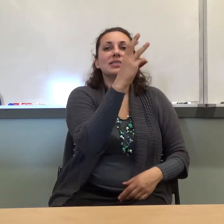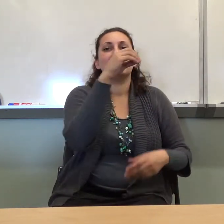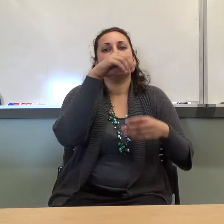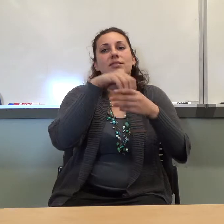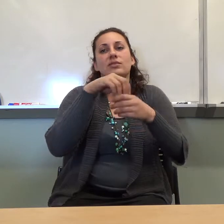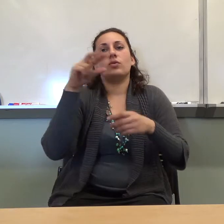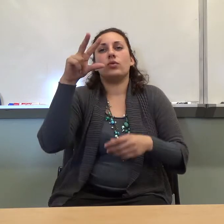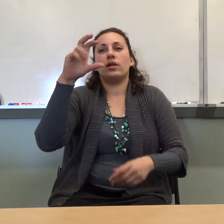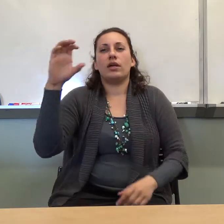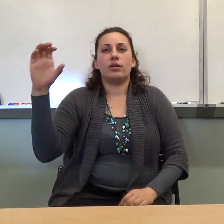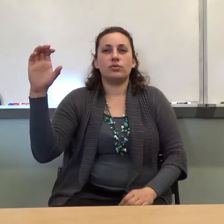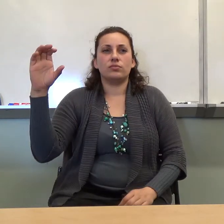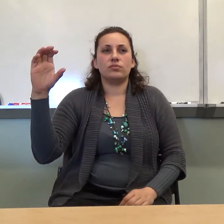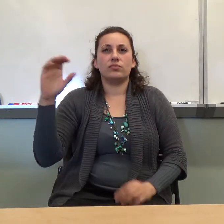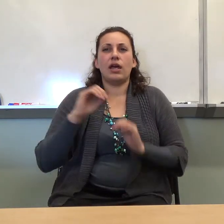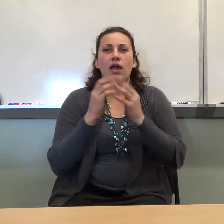would you say there?